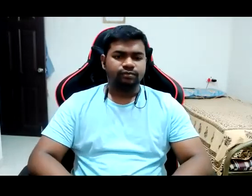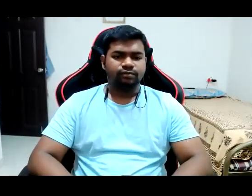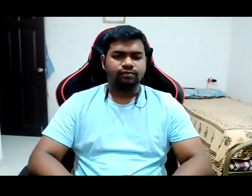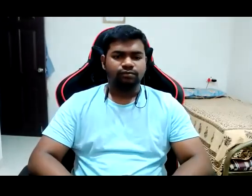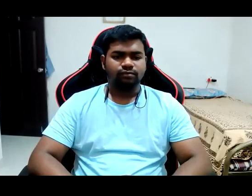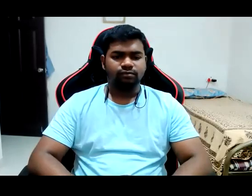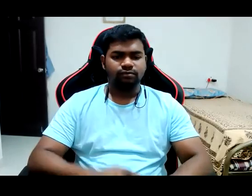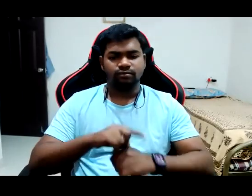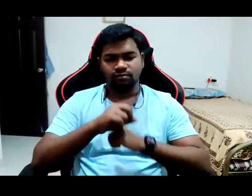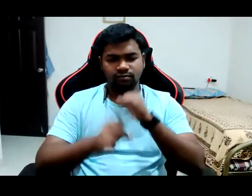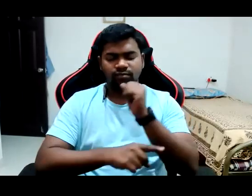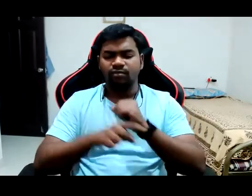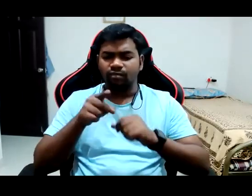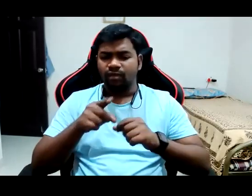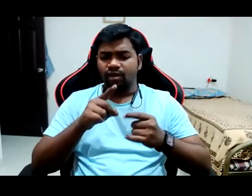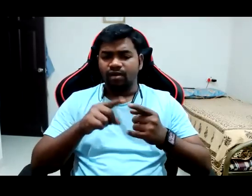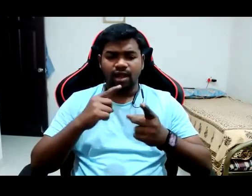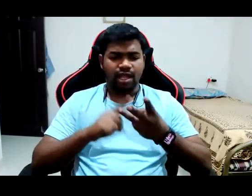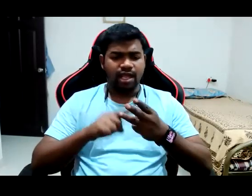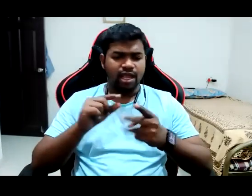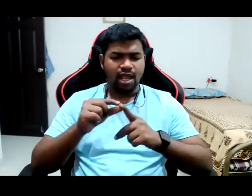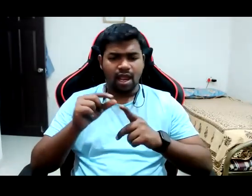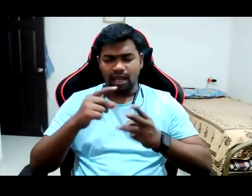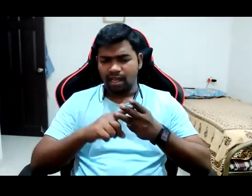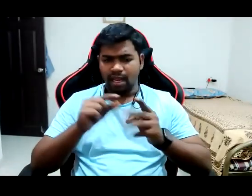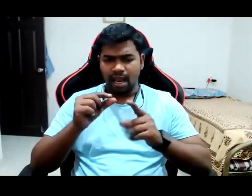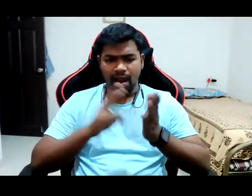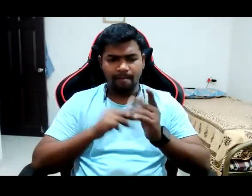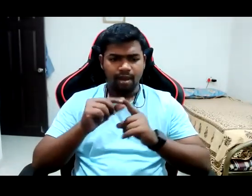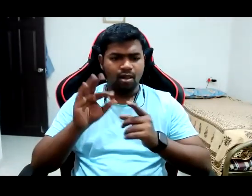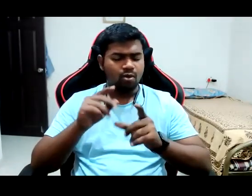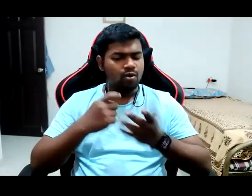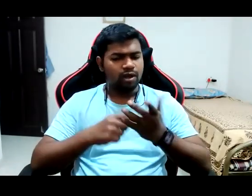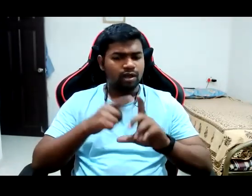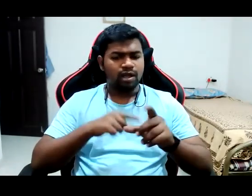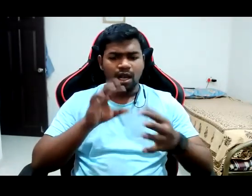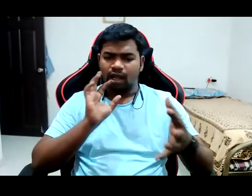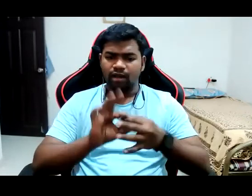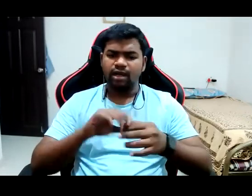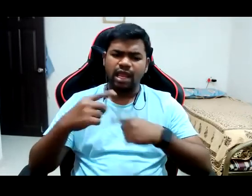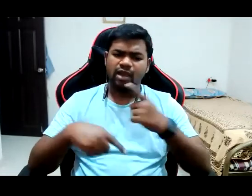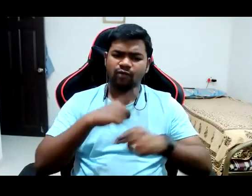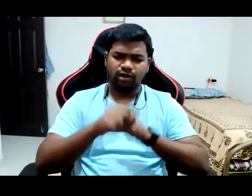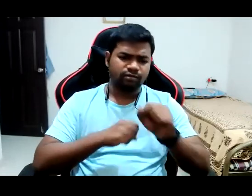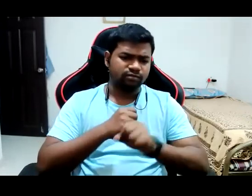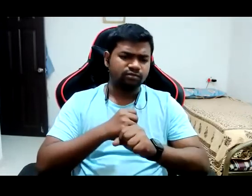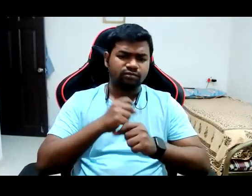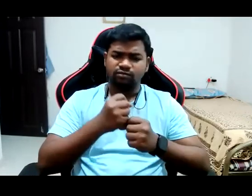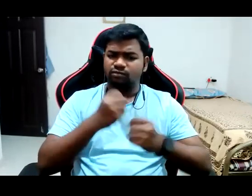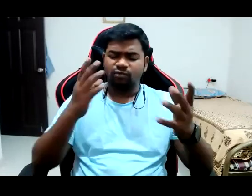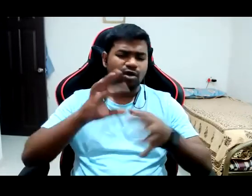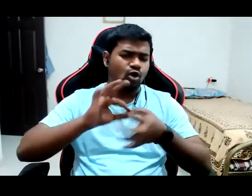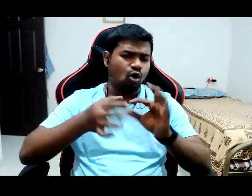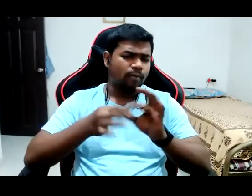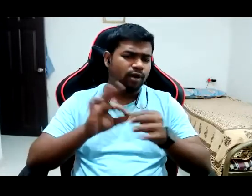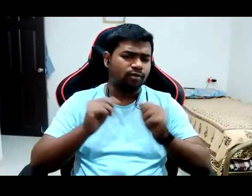And the last thing is the Employer Connect, which is essentially our inclusive hiring initiative. Now, every year we have a lot of corporate partners join us, and